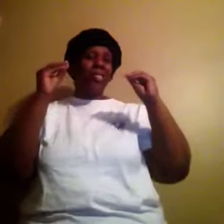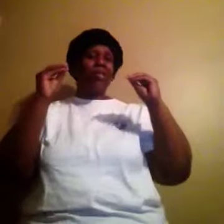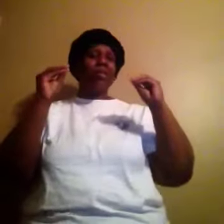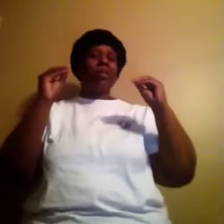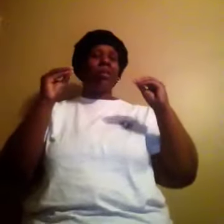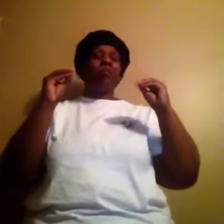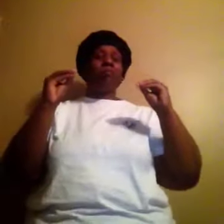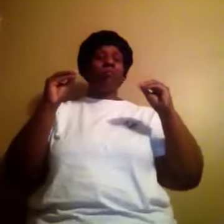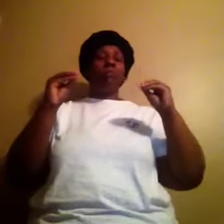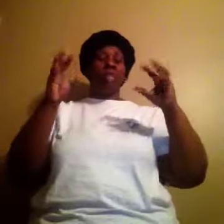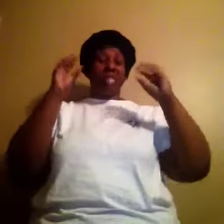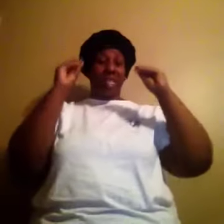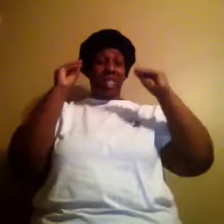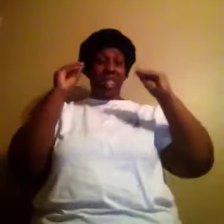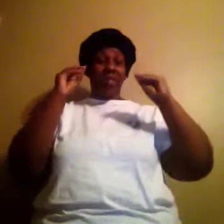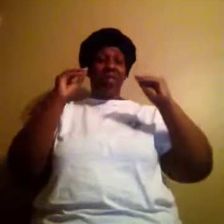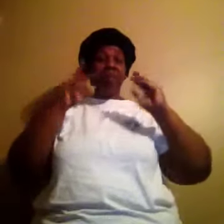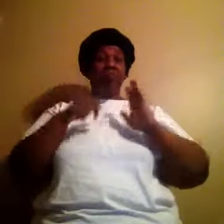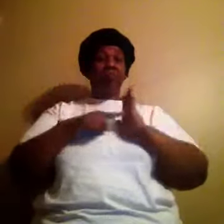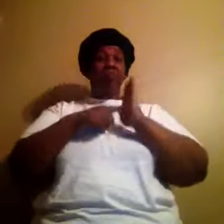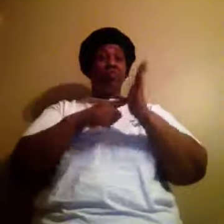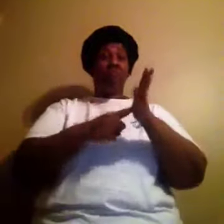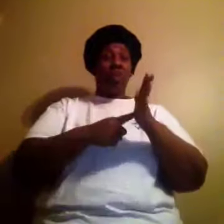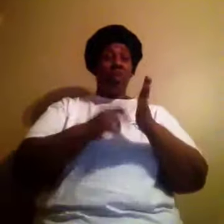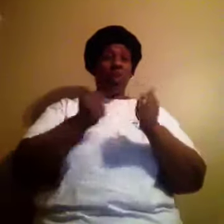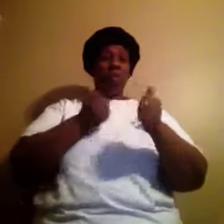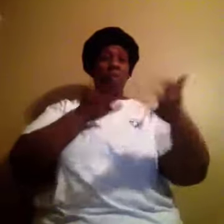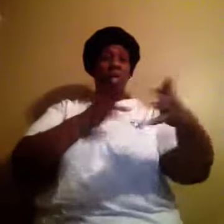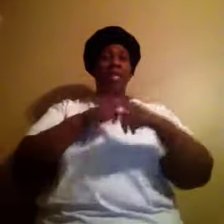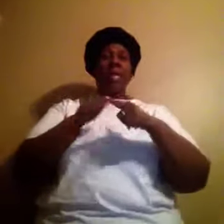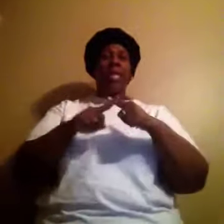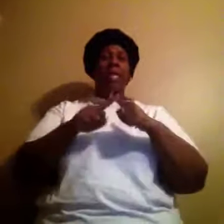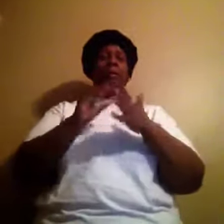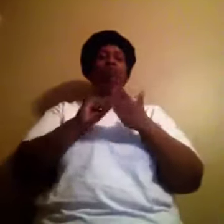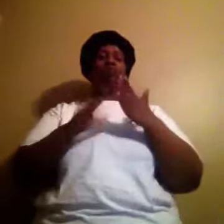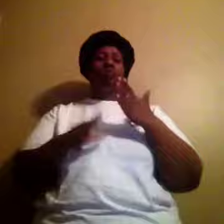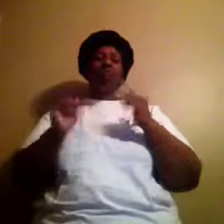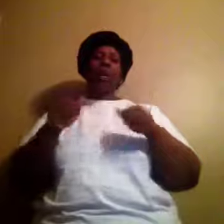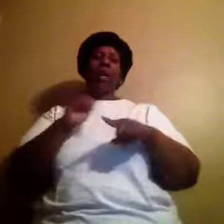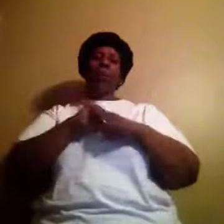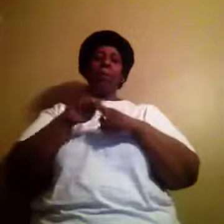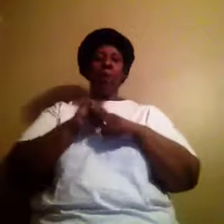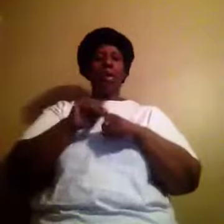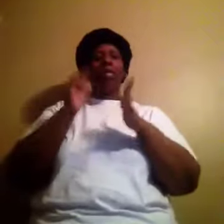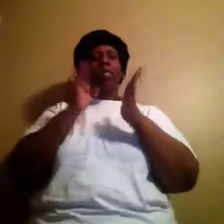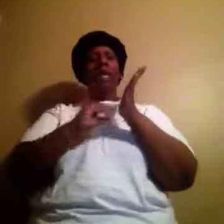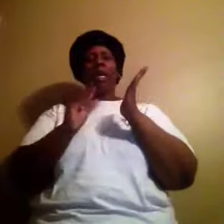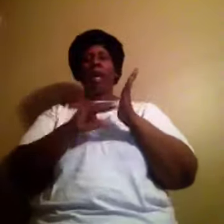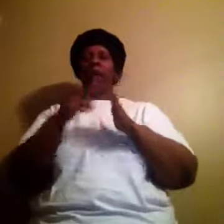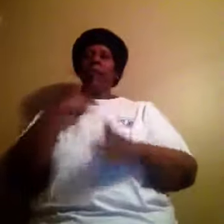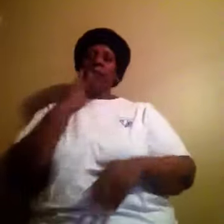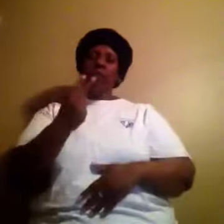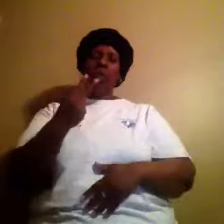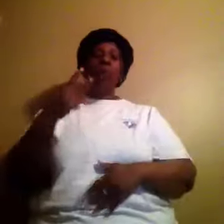present the information and then we give the students a chance to practice and repeat. But I like to add a 3rd